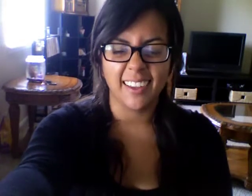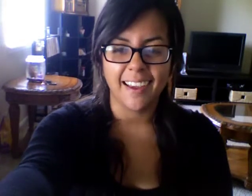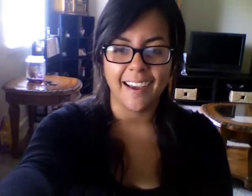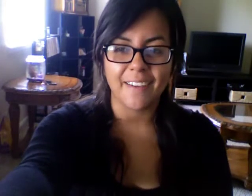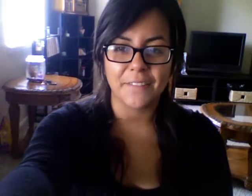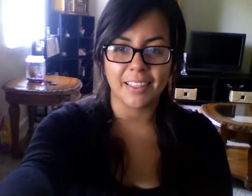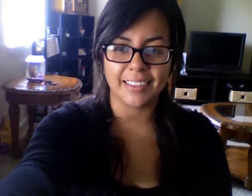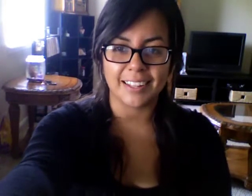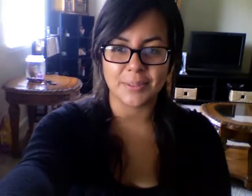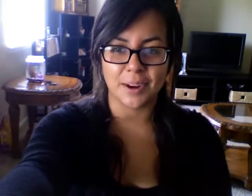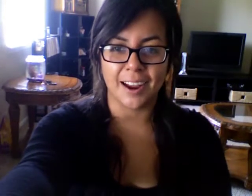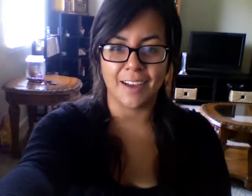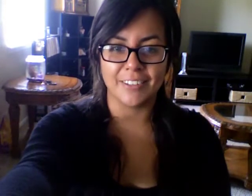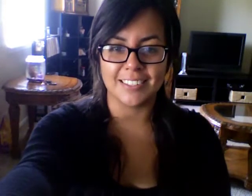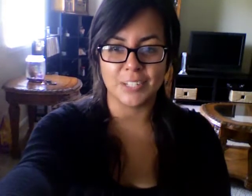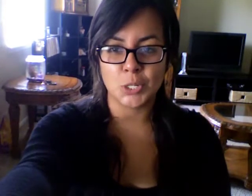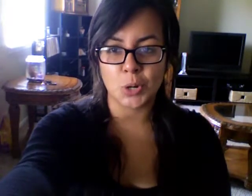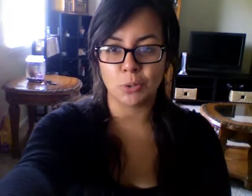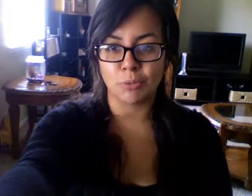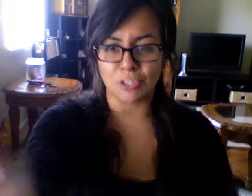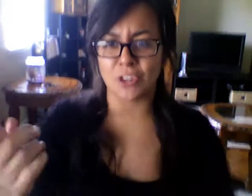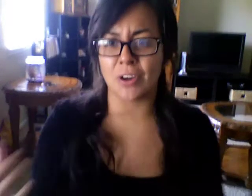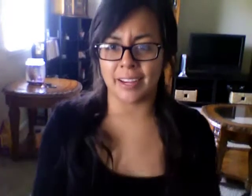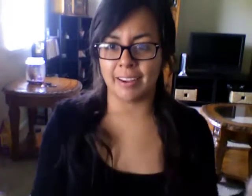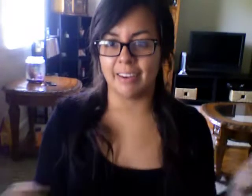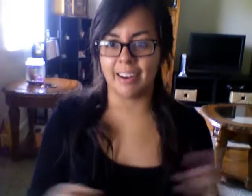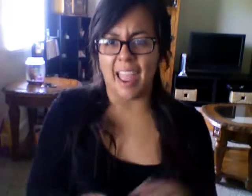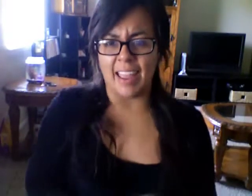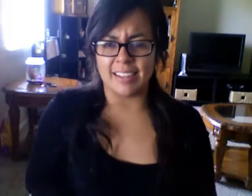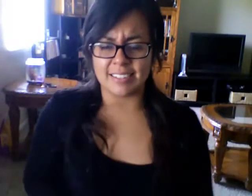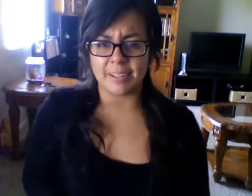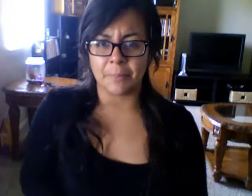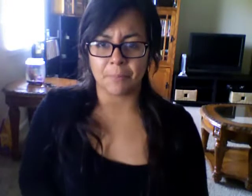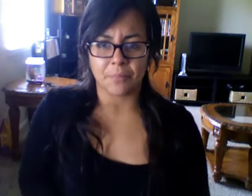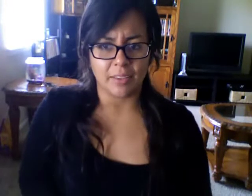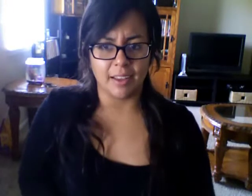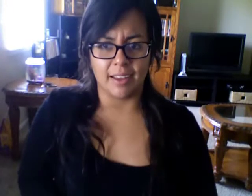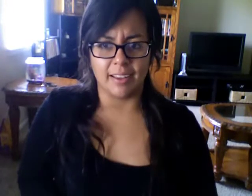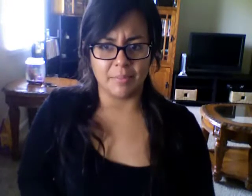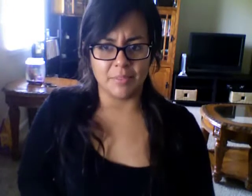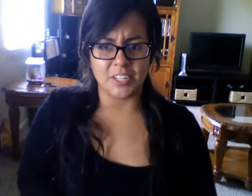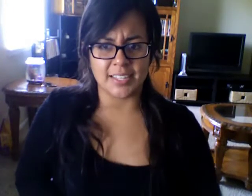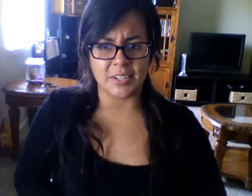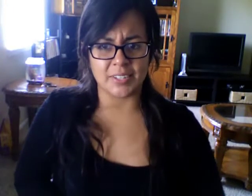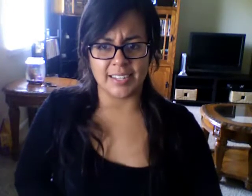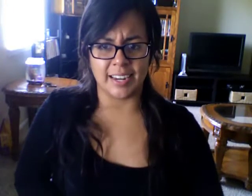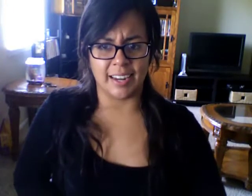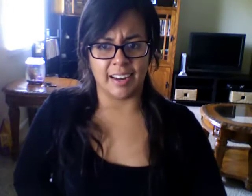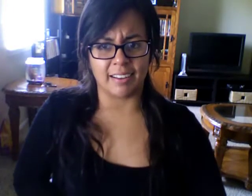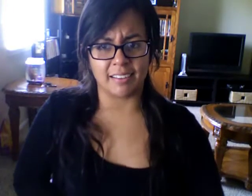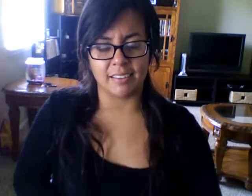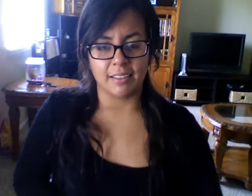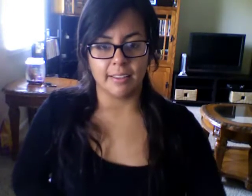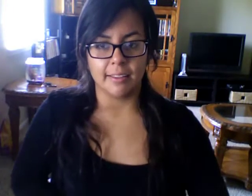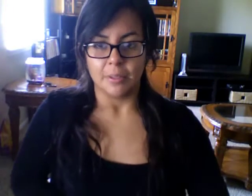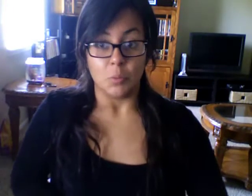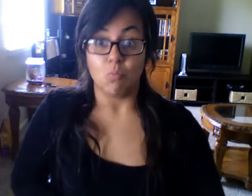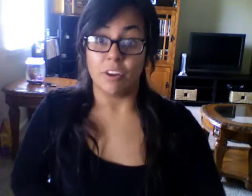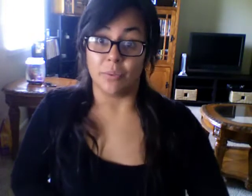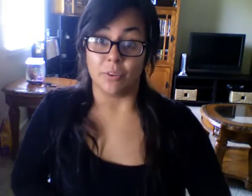I feel like that's where I obviously struggled with jargon and just understanding what in the world he